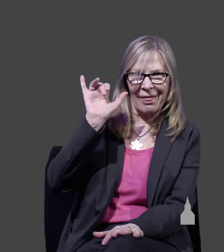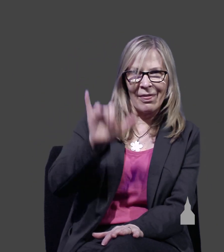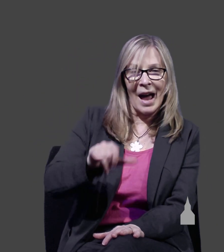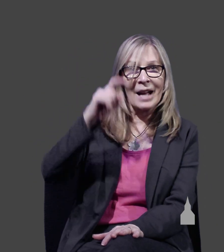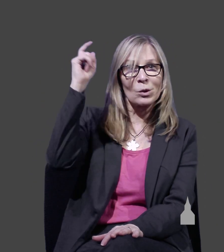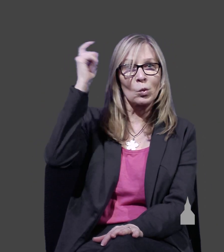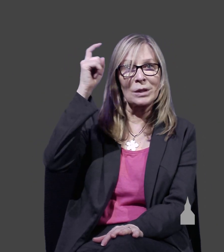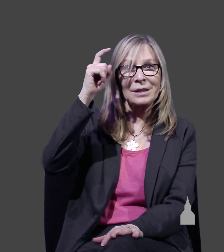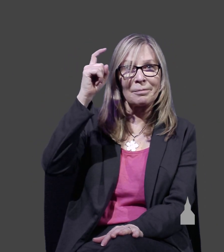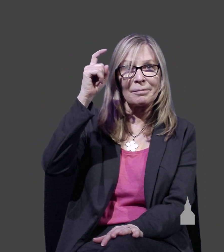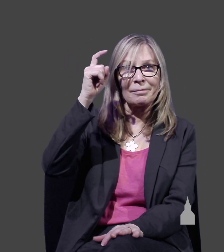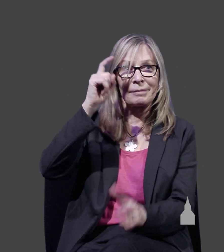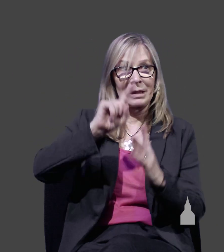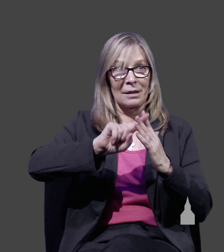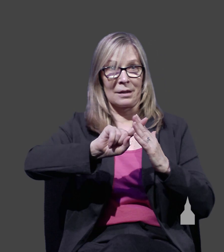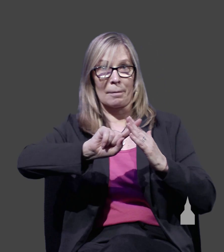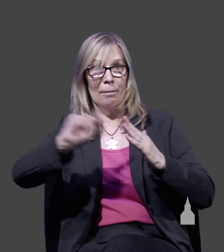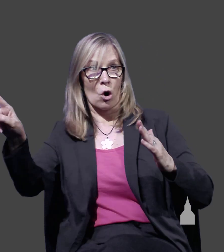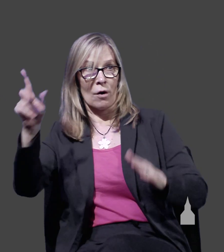depart from evil is understanding.